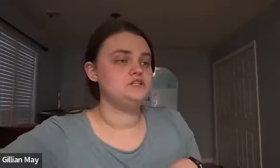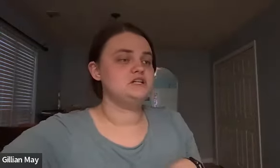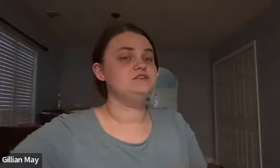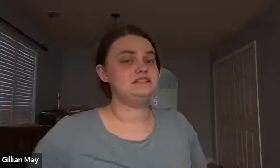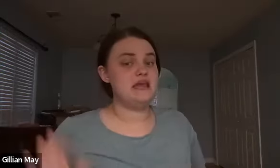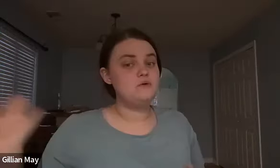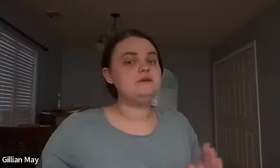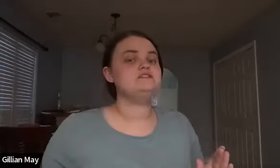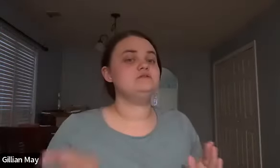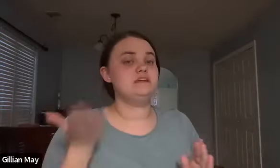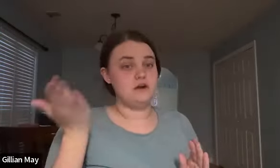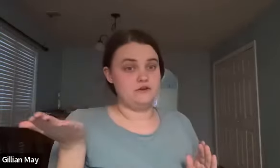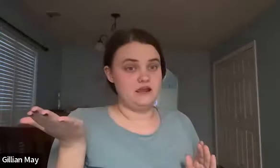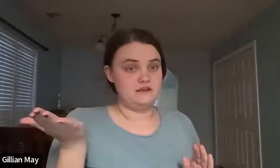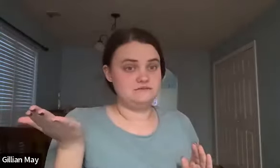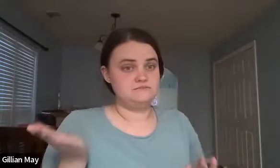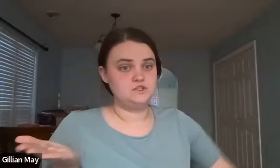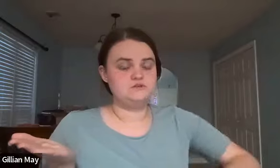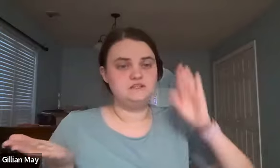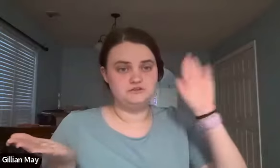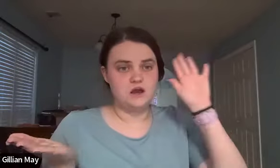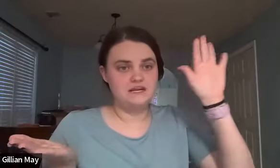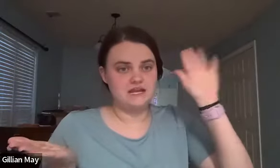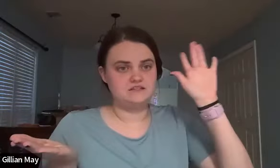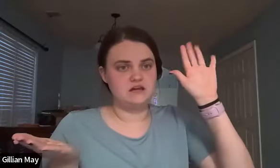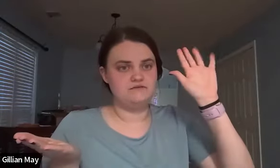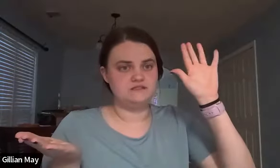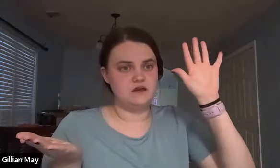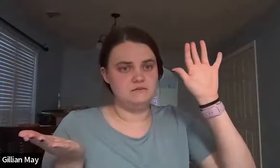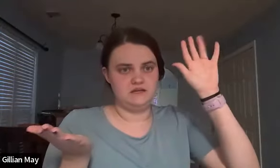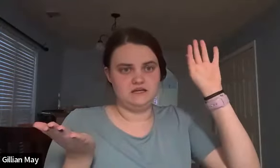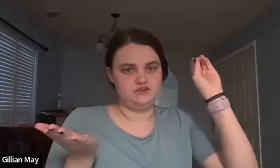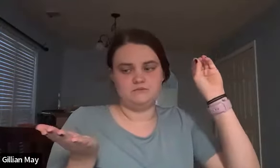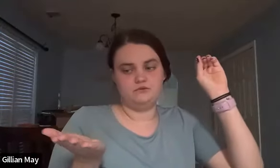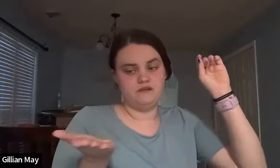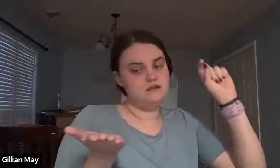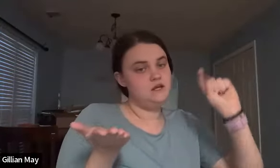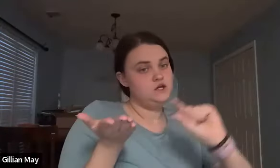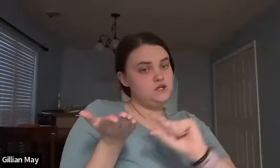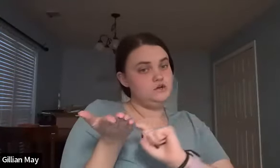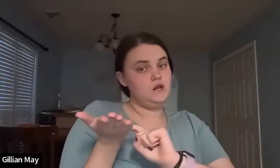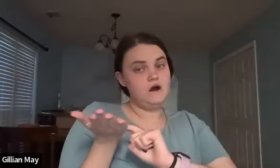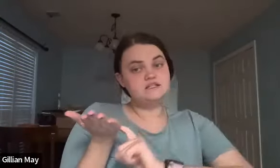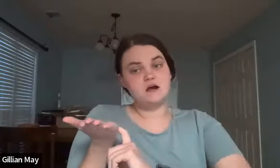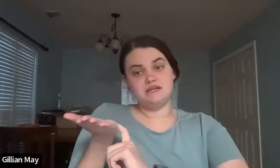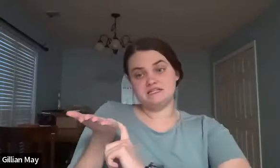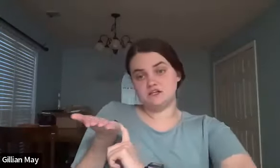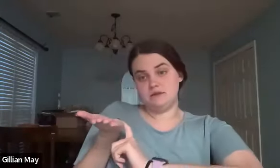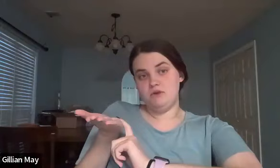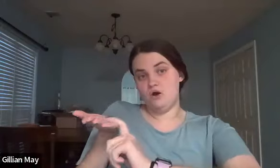you're going to do is now we do need our other hand. So your dominant hand's going to have this up, like kind of do the movement. Your non-dominant is going to be